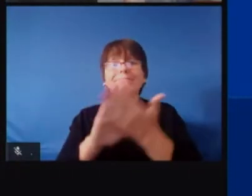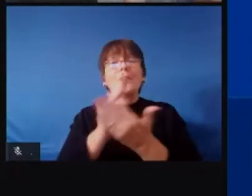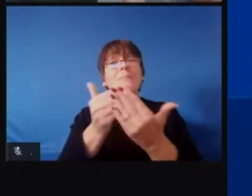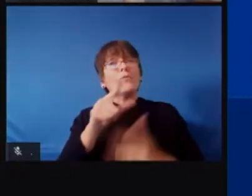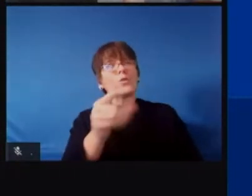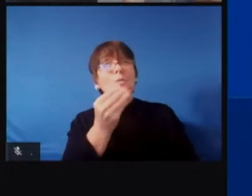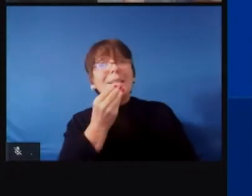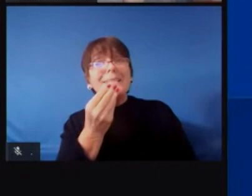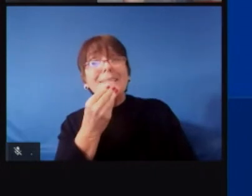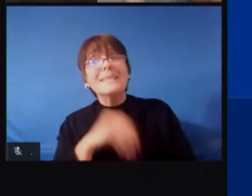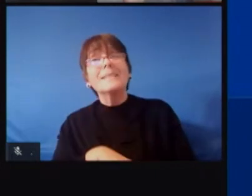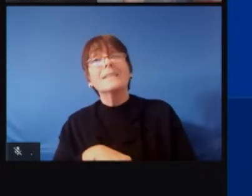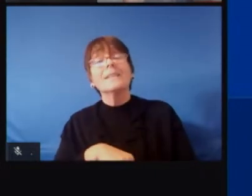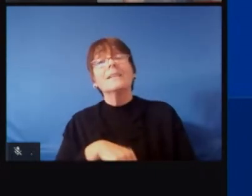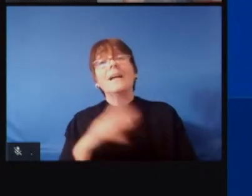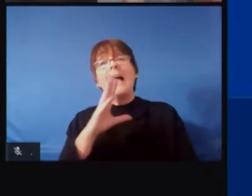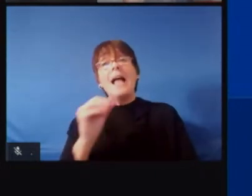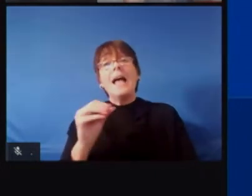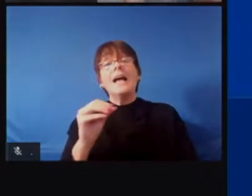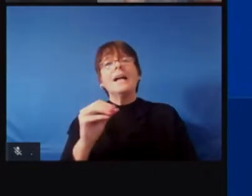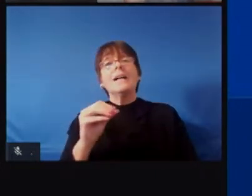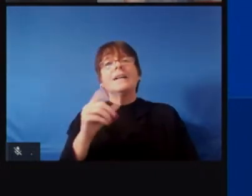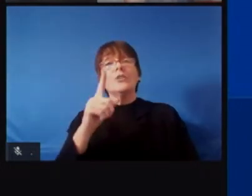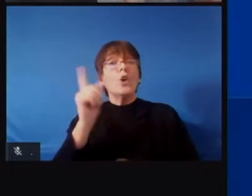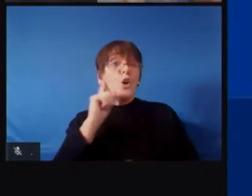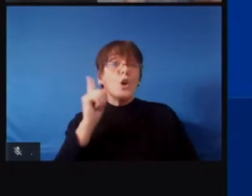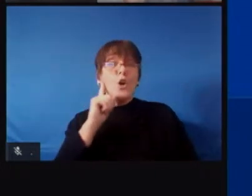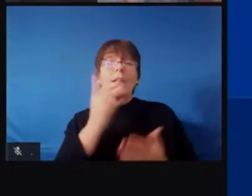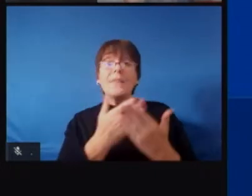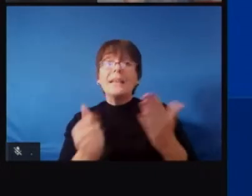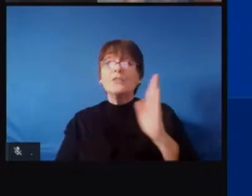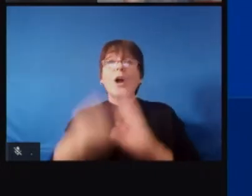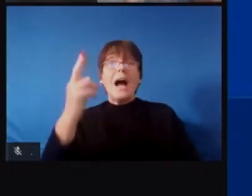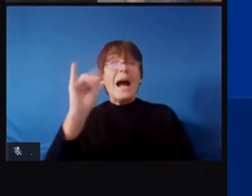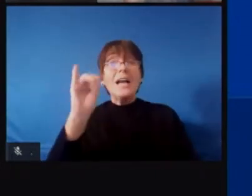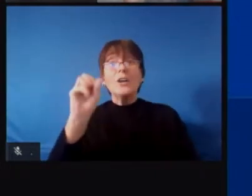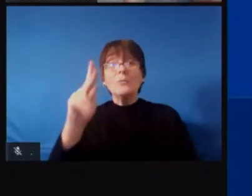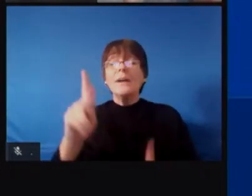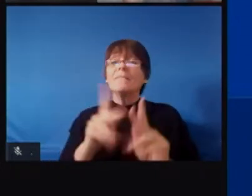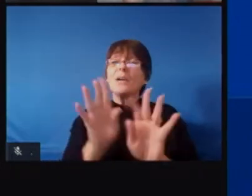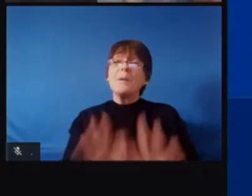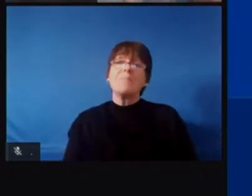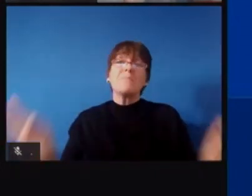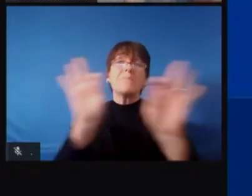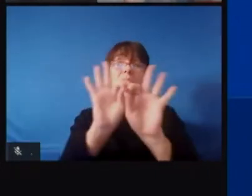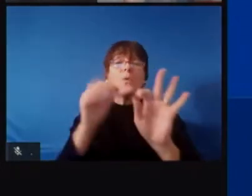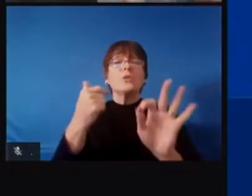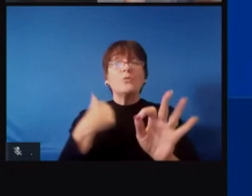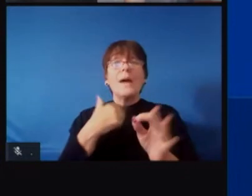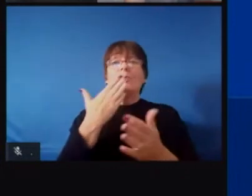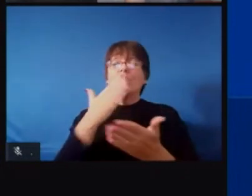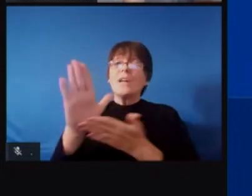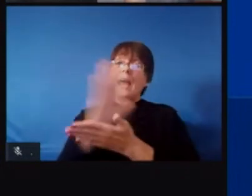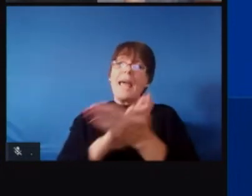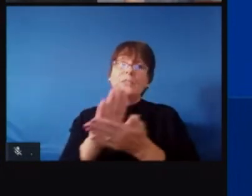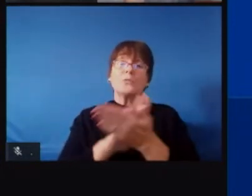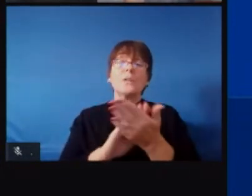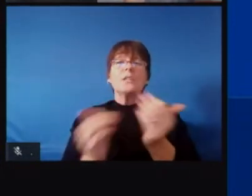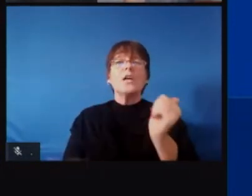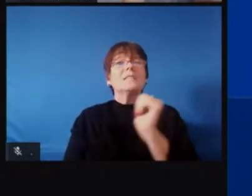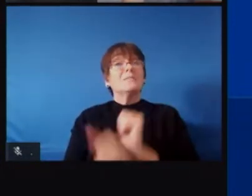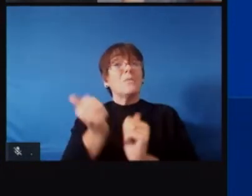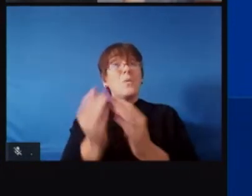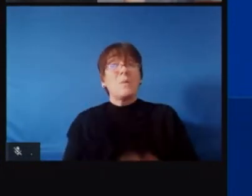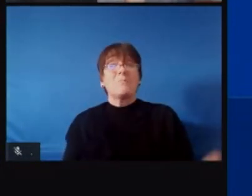eating. And you again heard all the things that can be high risk, so it's really important to have hand hygiene. That is actually much more